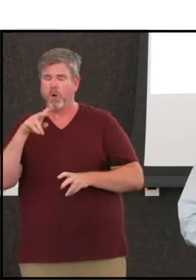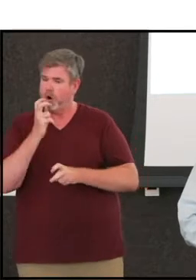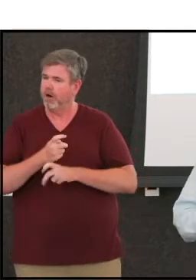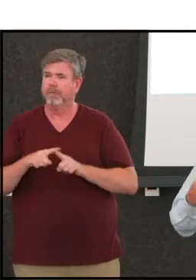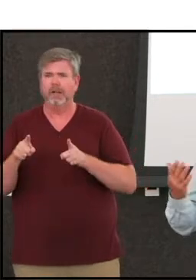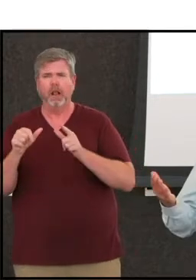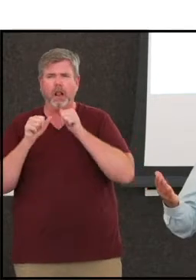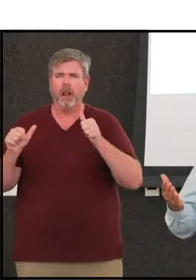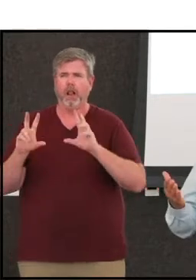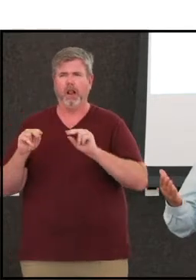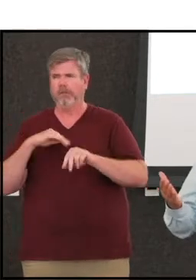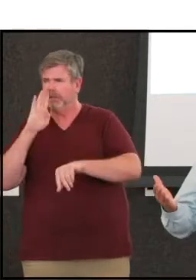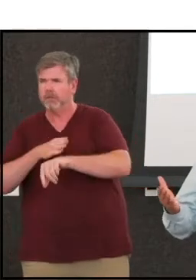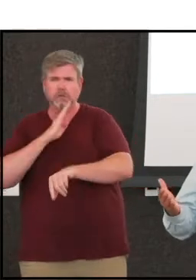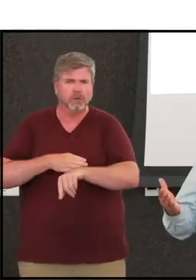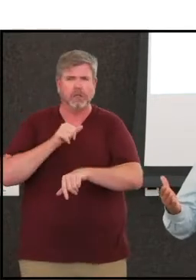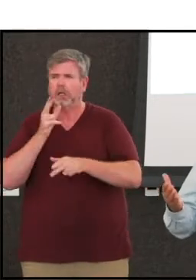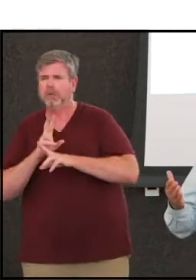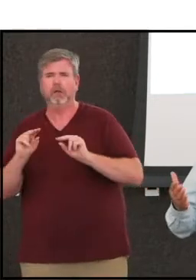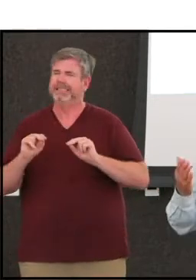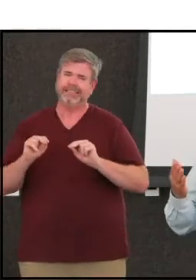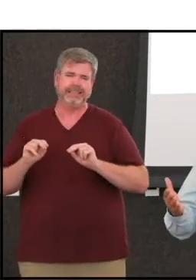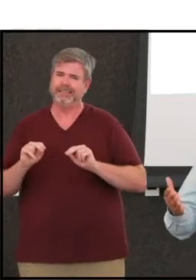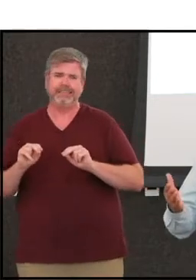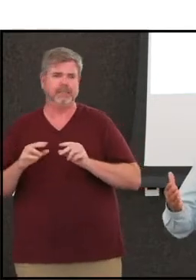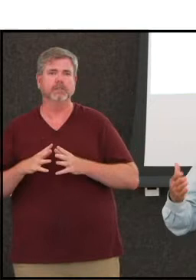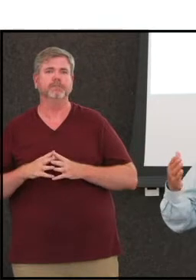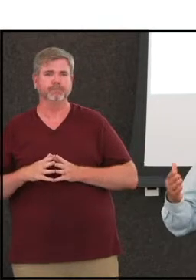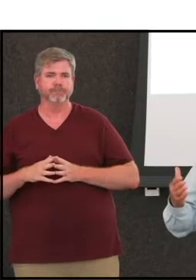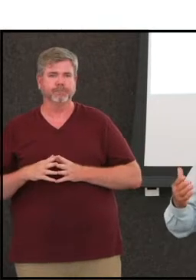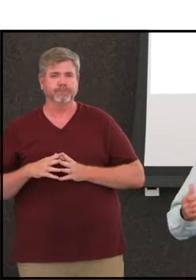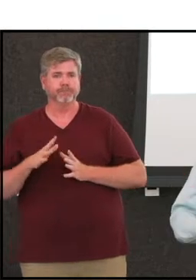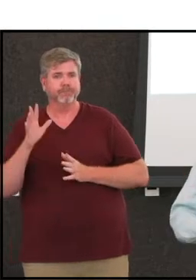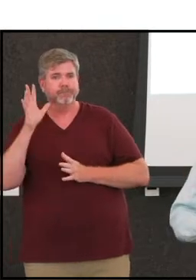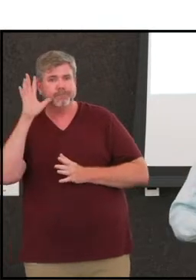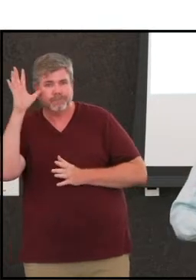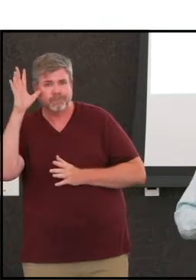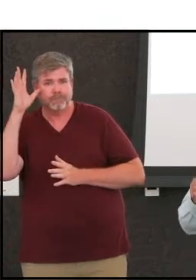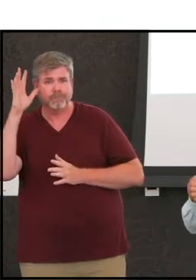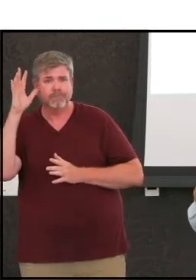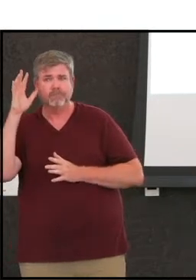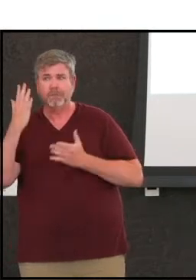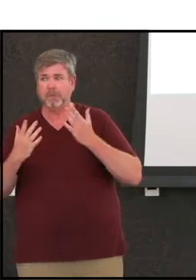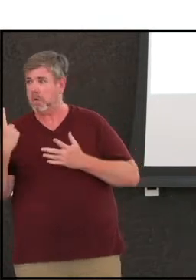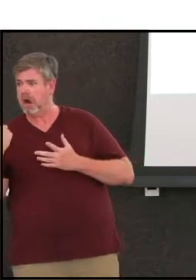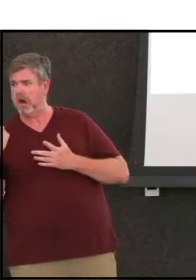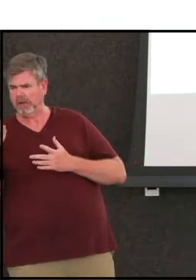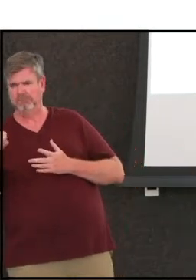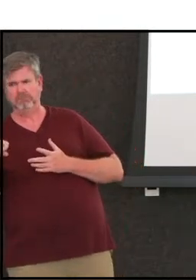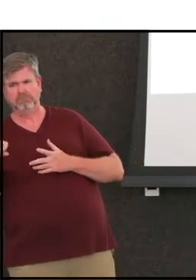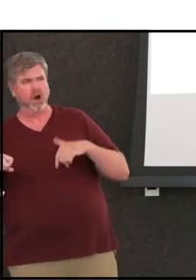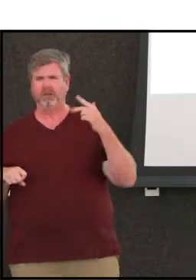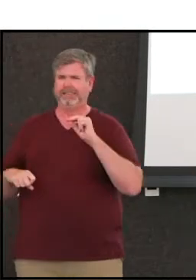whether the kid has an issue or not. Please get help. The most important,